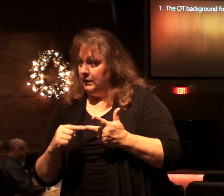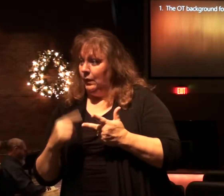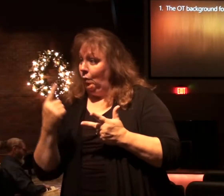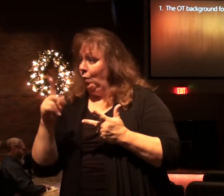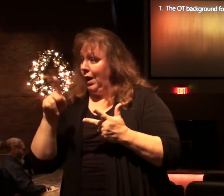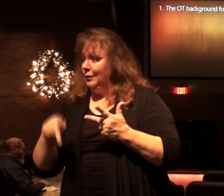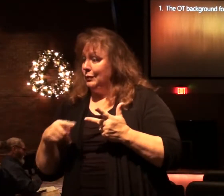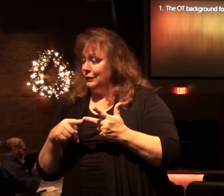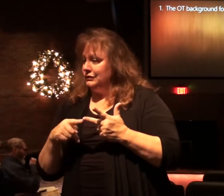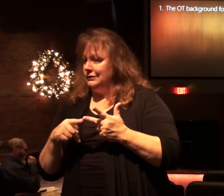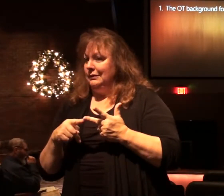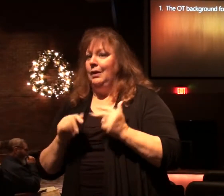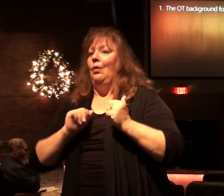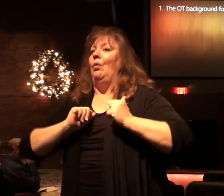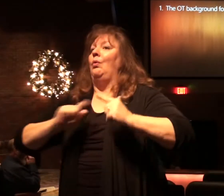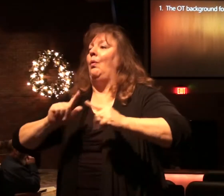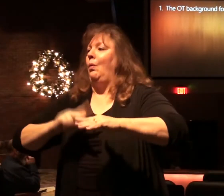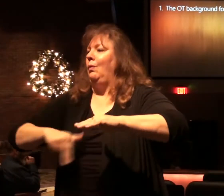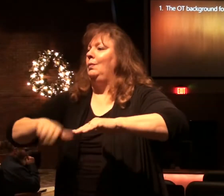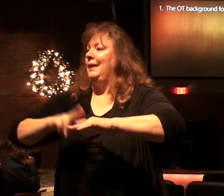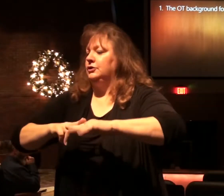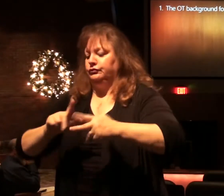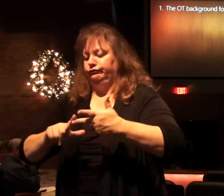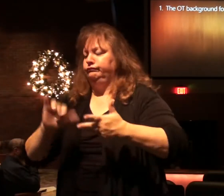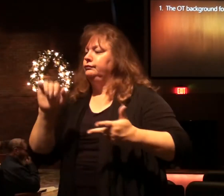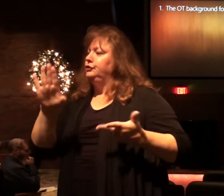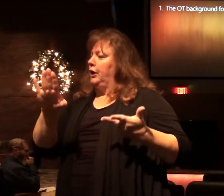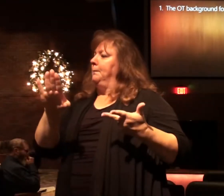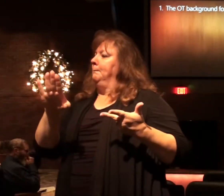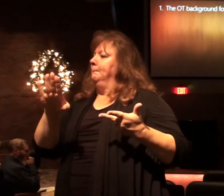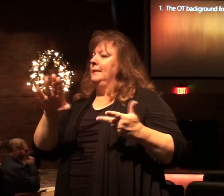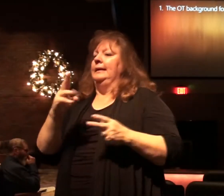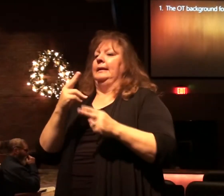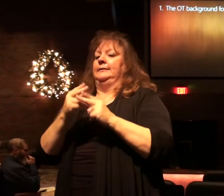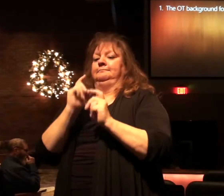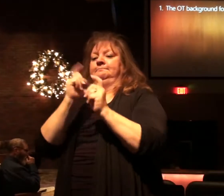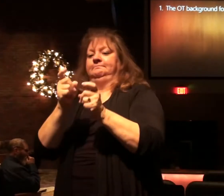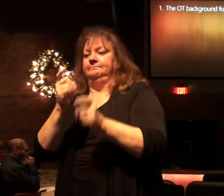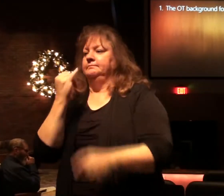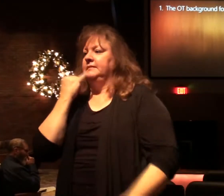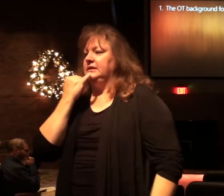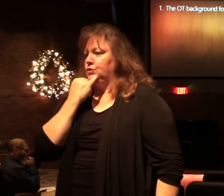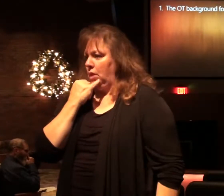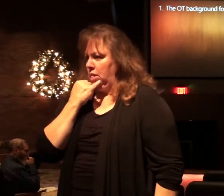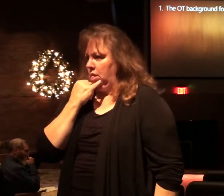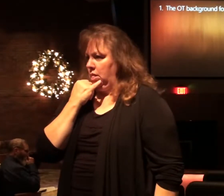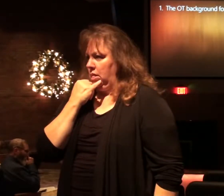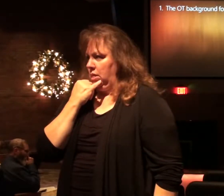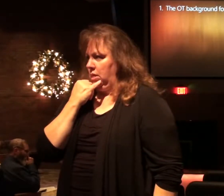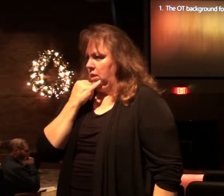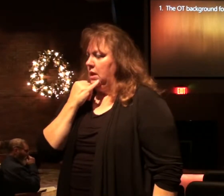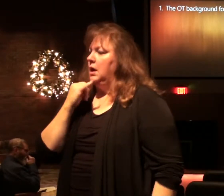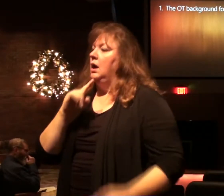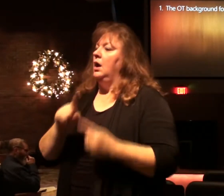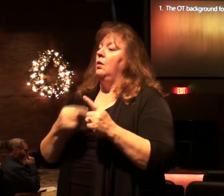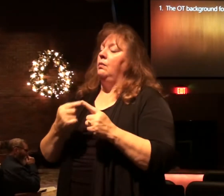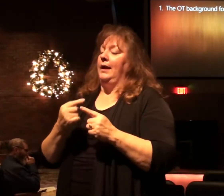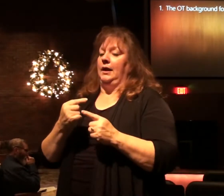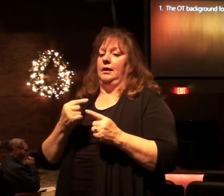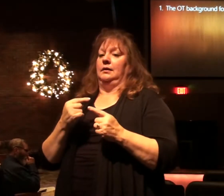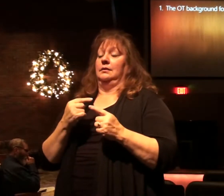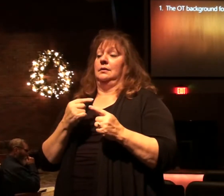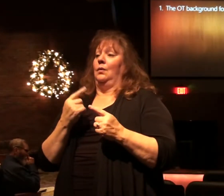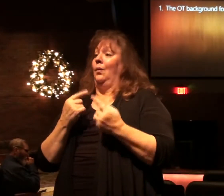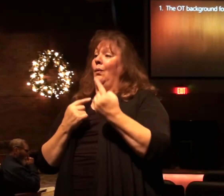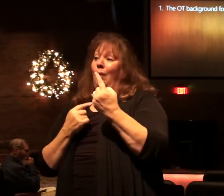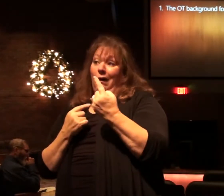just one person to refer to the whole nation, would be Jacob. And he was given the name Israel. When you refer to one